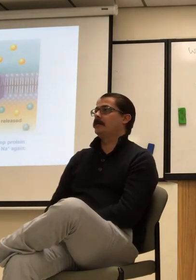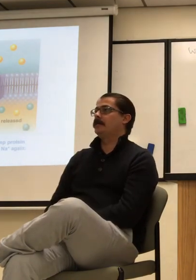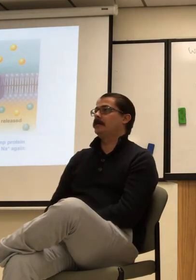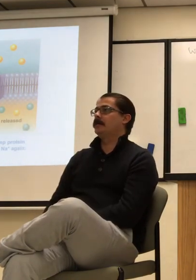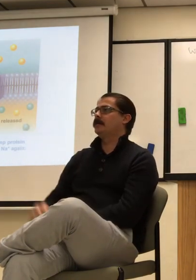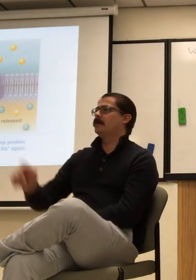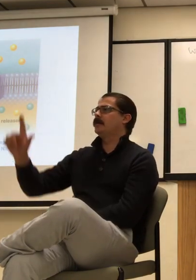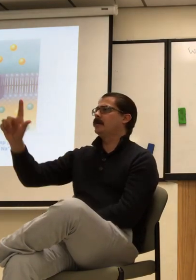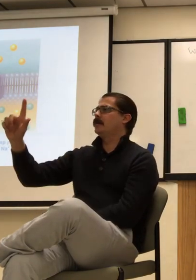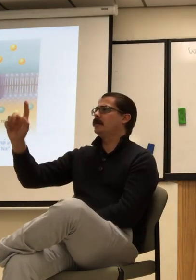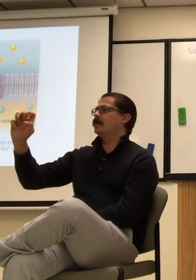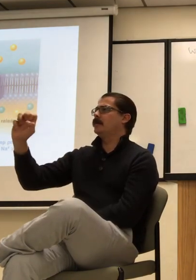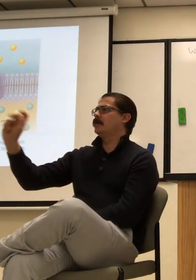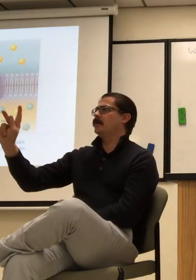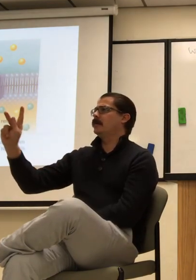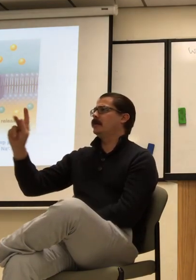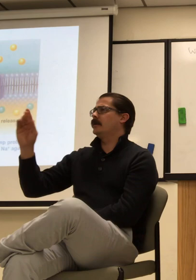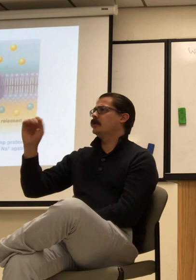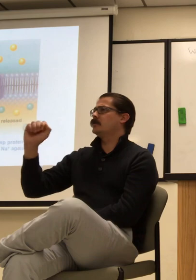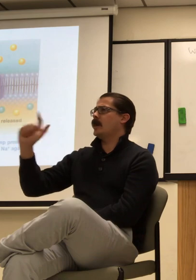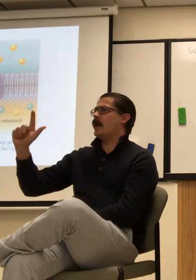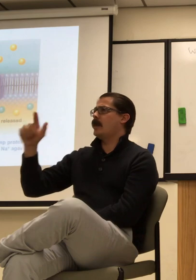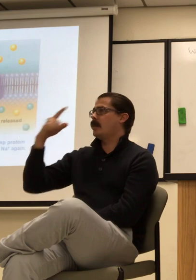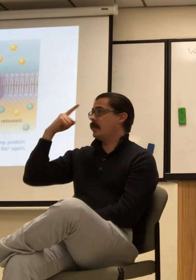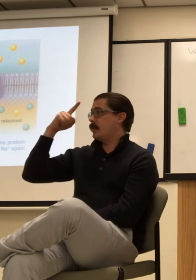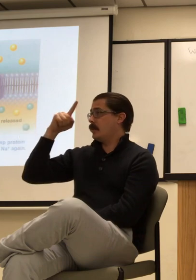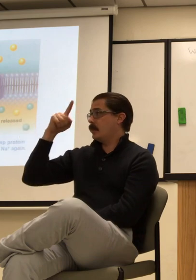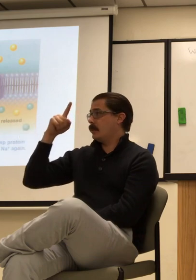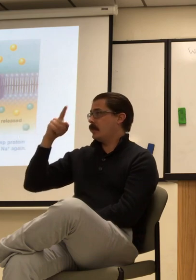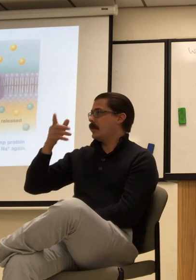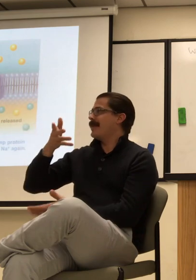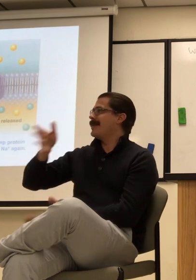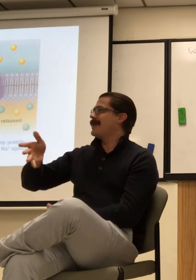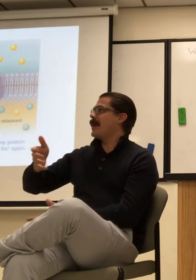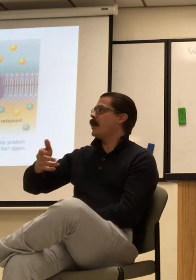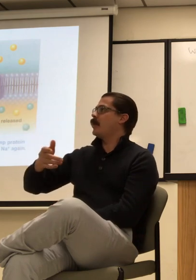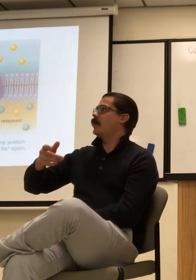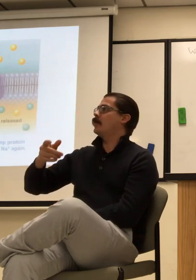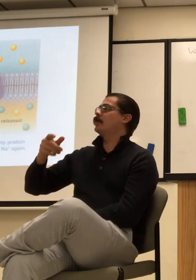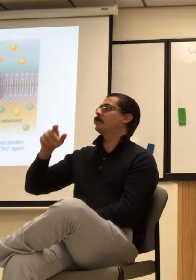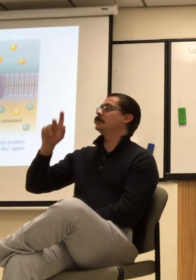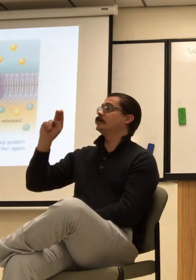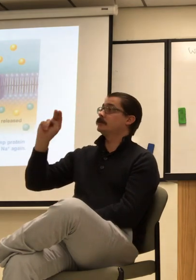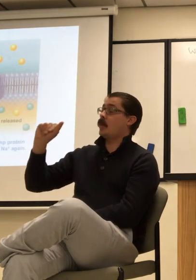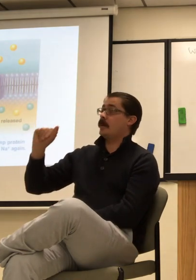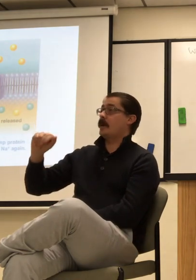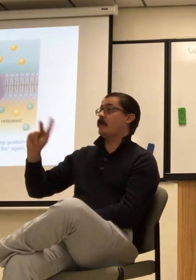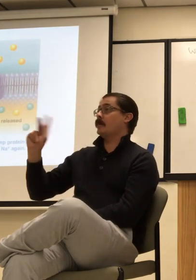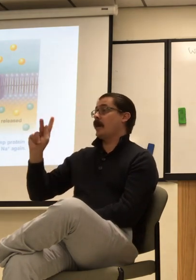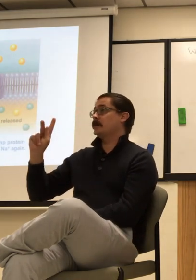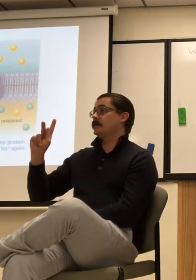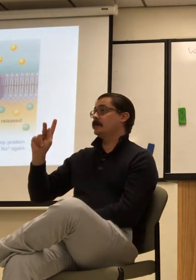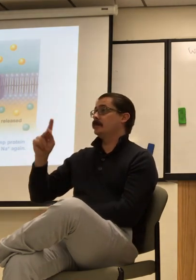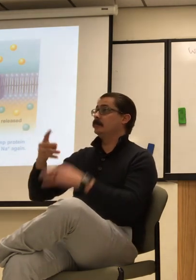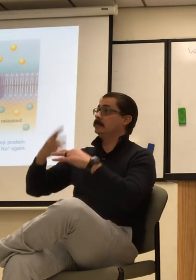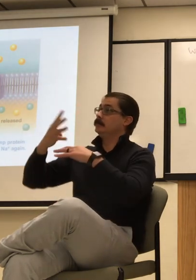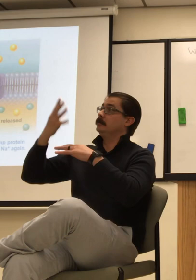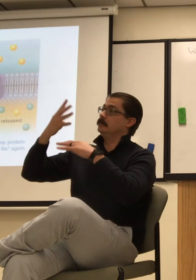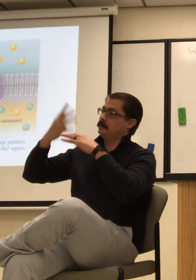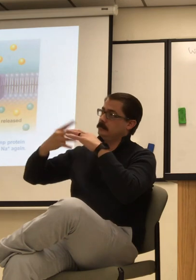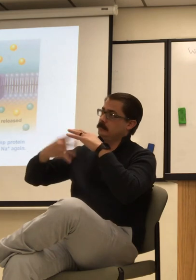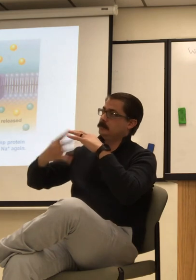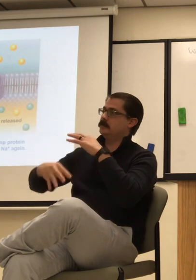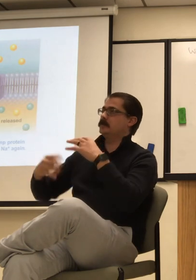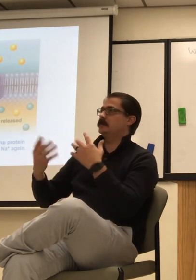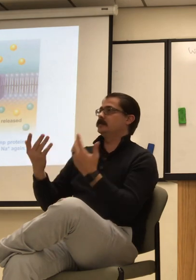What leak channels do, they allow the transport of sodium and potassium respectively.